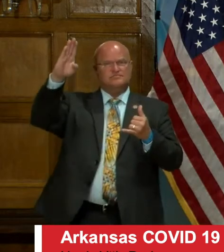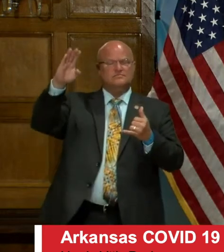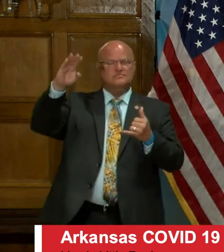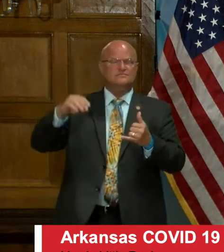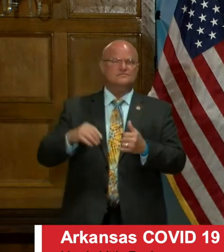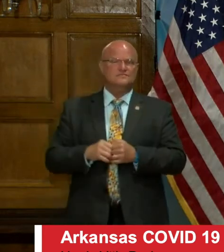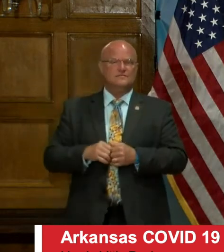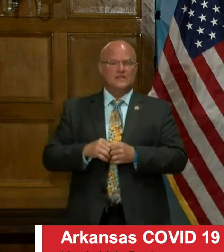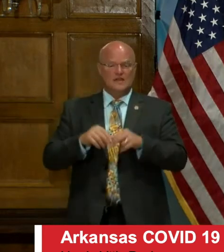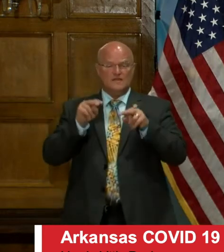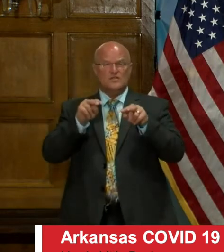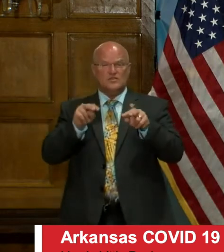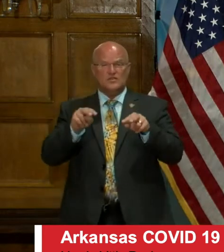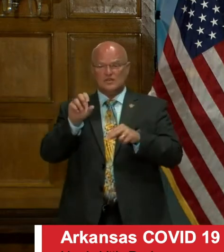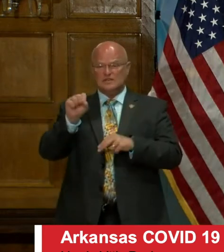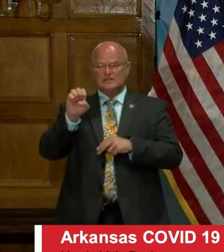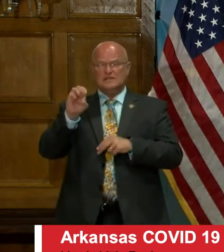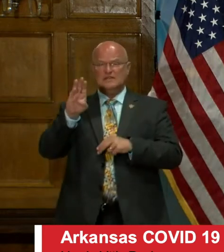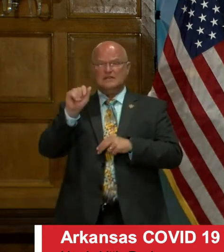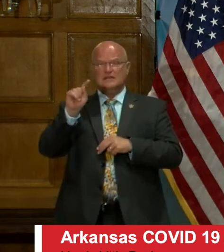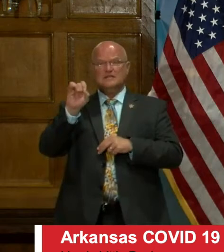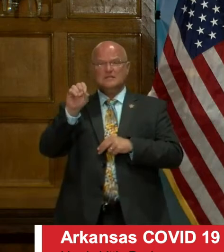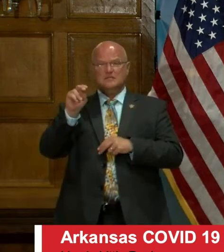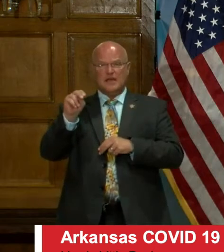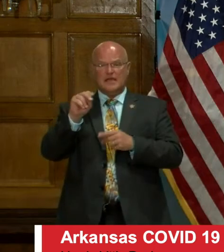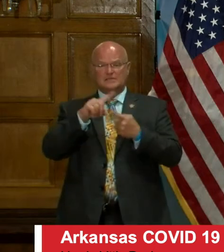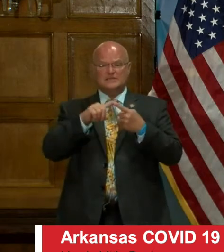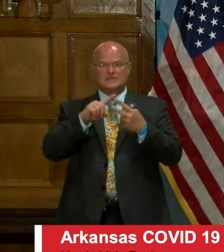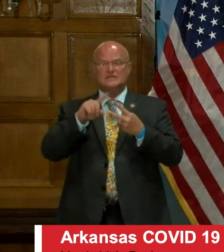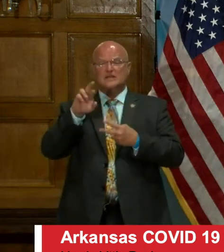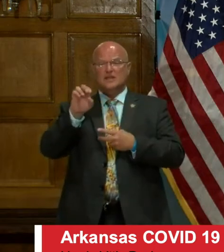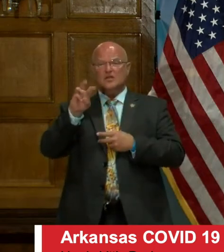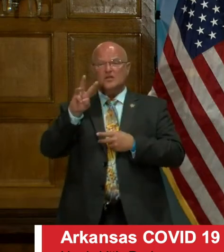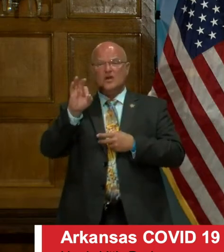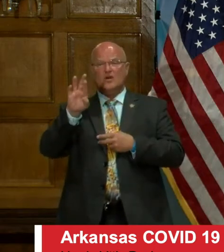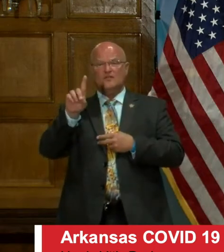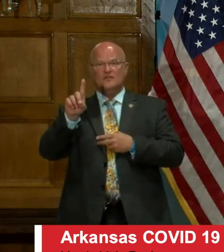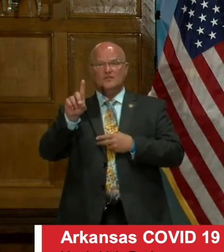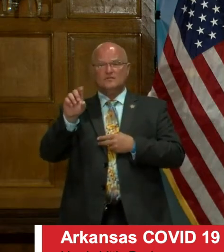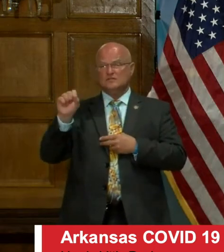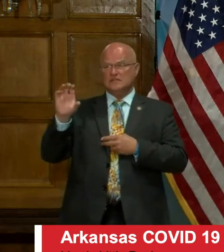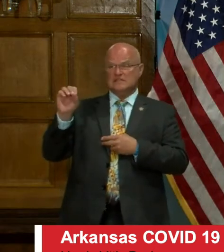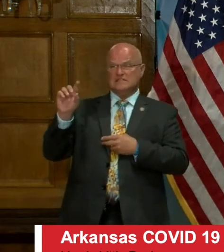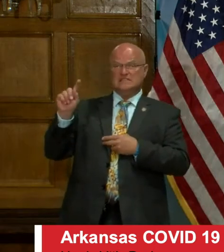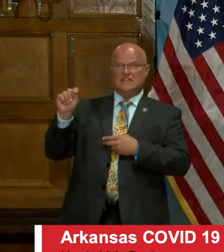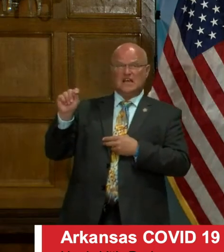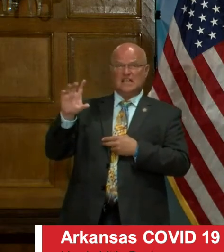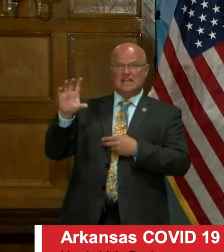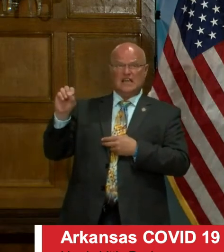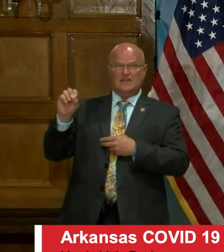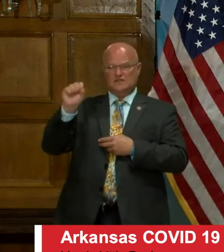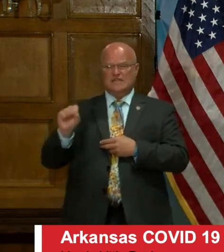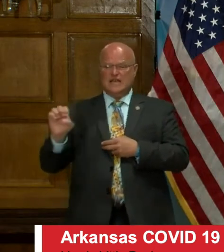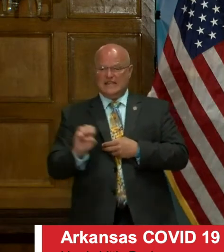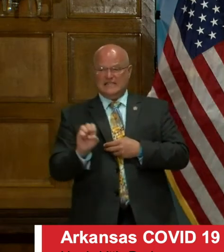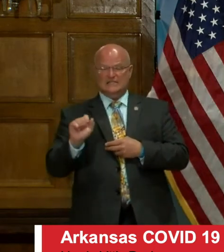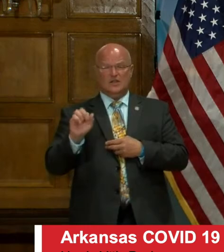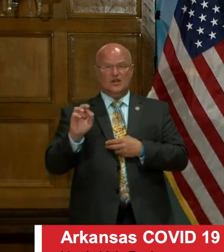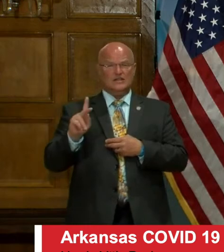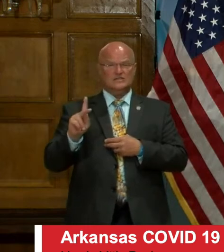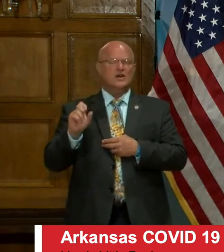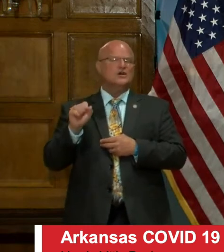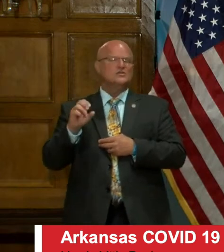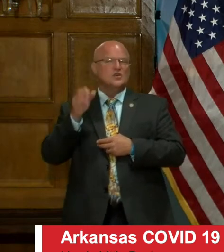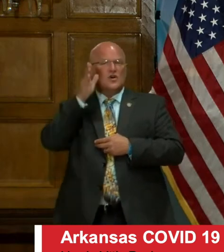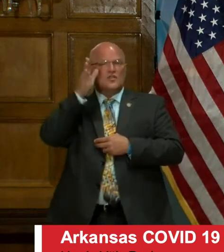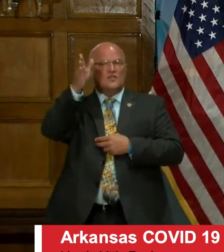escalated. If you look at Sebastian and Crawford County, what does their future hold, or Scott County, or Southeast Arkansas?